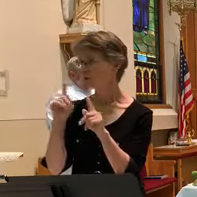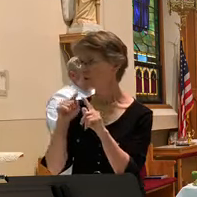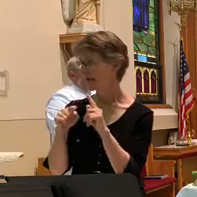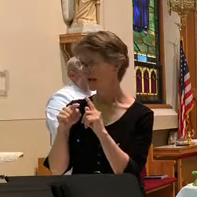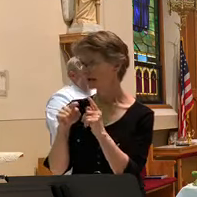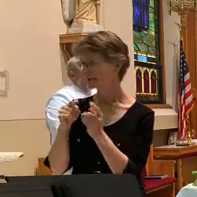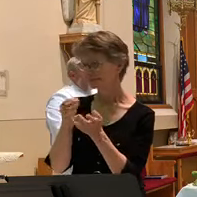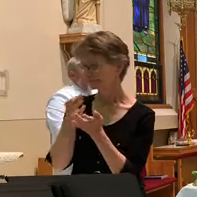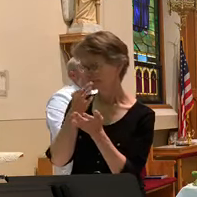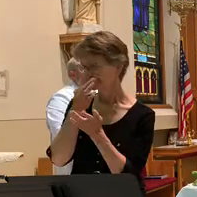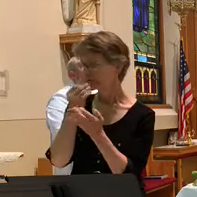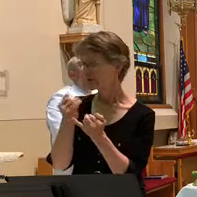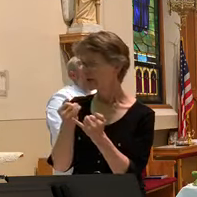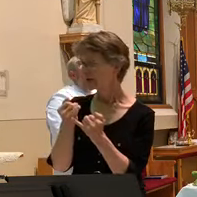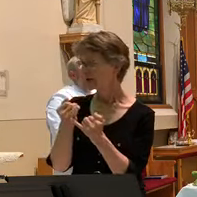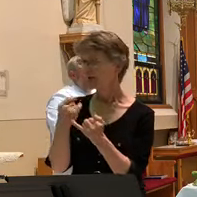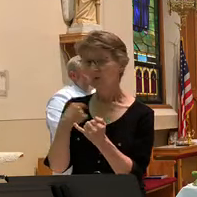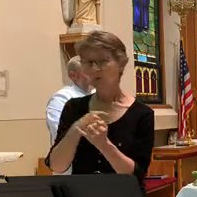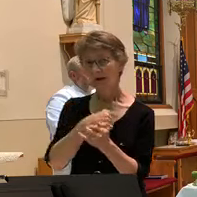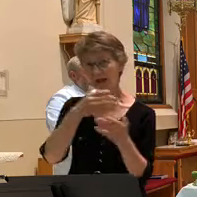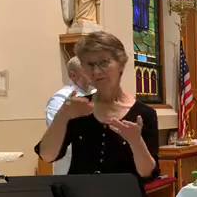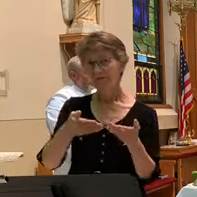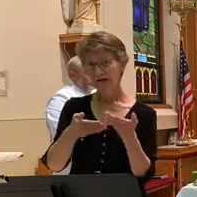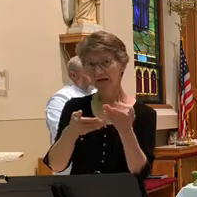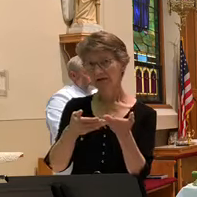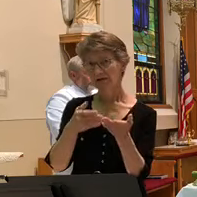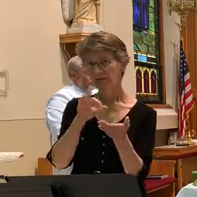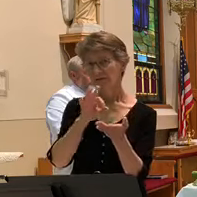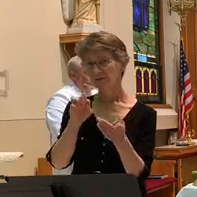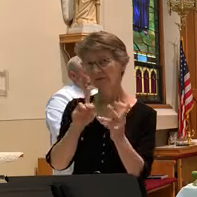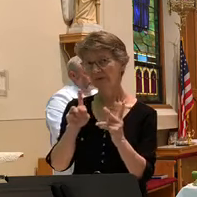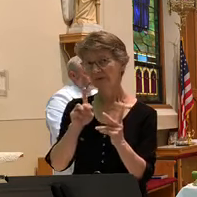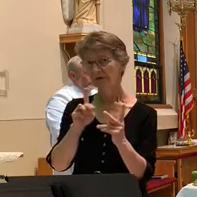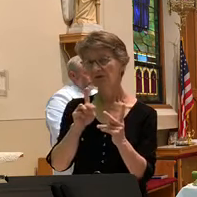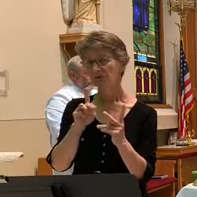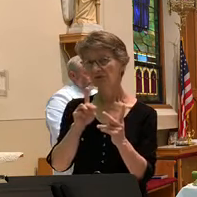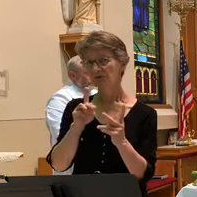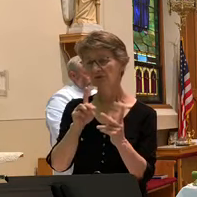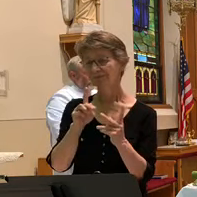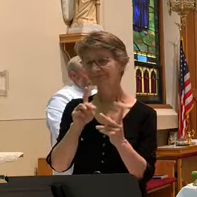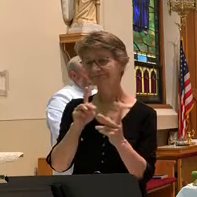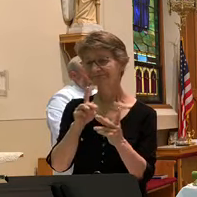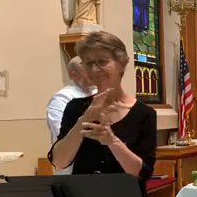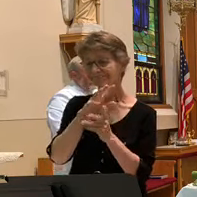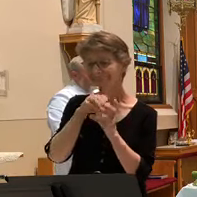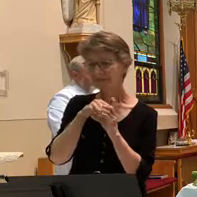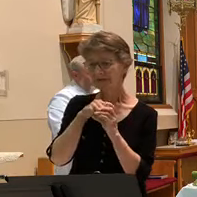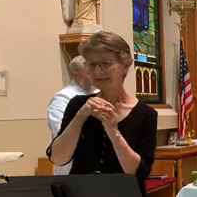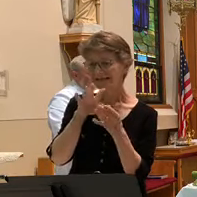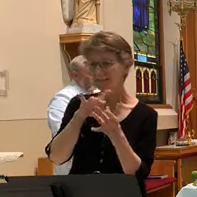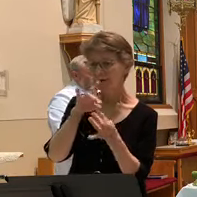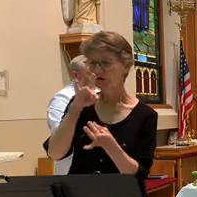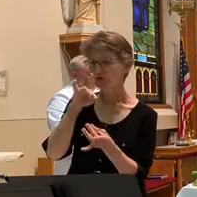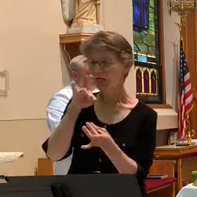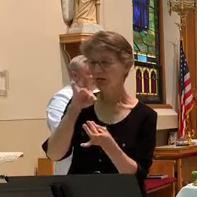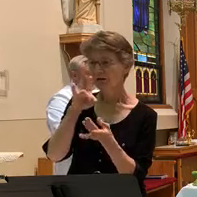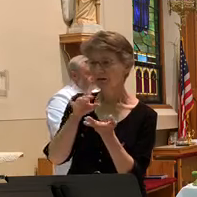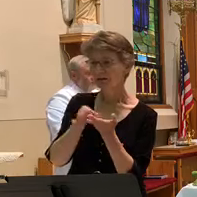today, we invite you to make a prayer of spiritual communion. And if you wish, you may join me